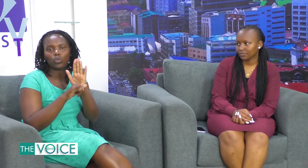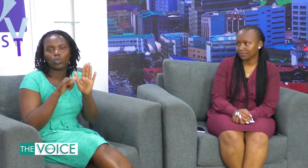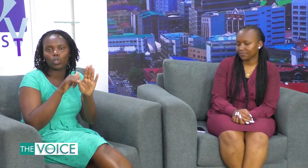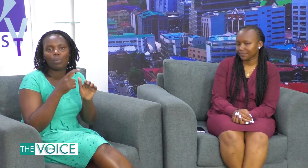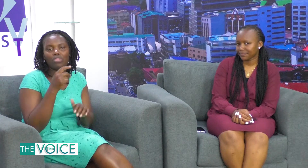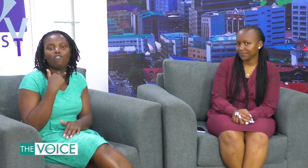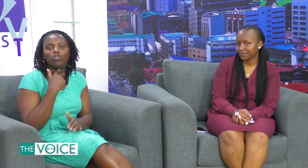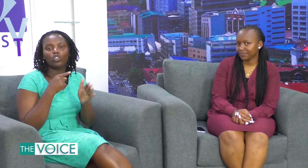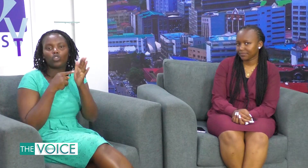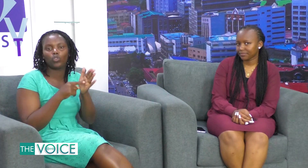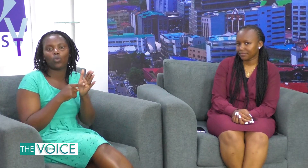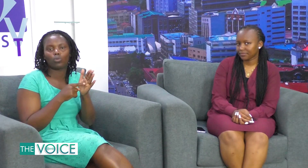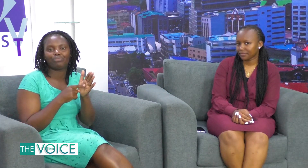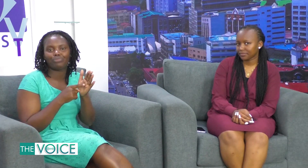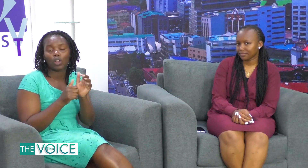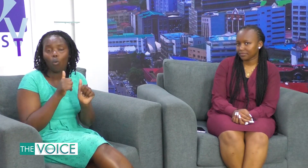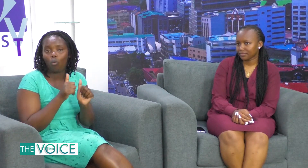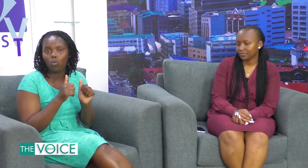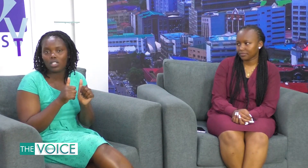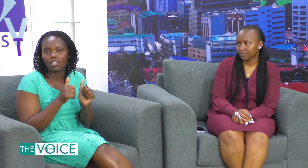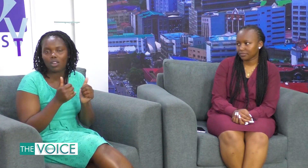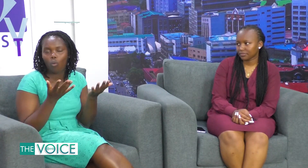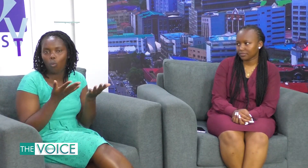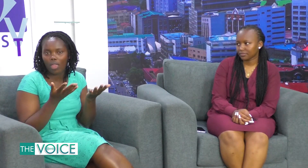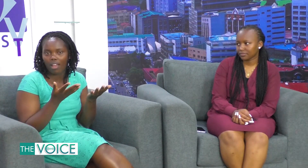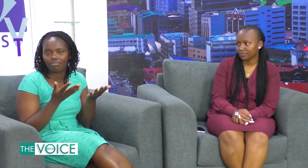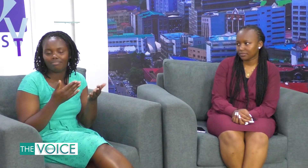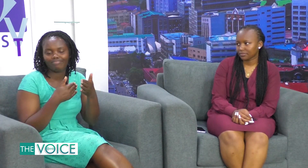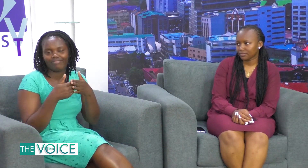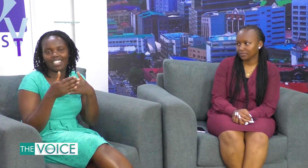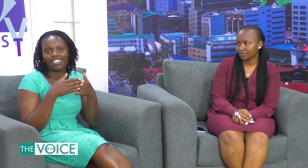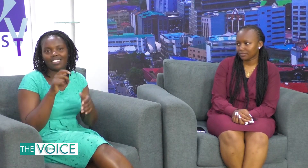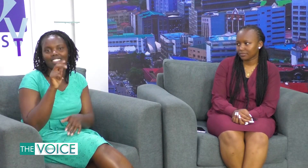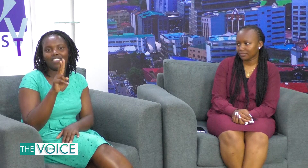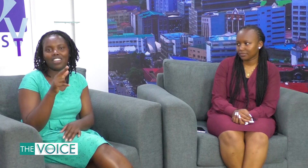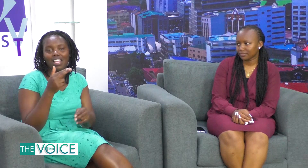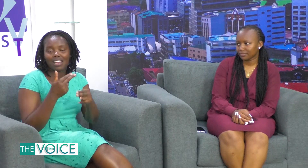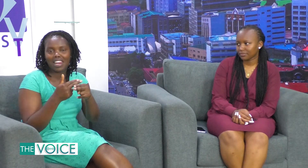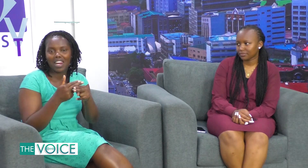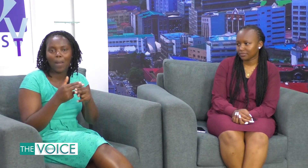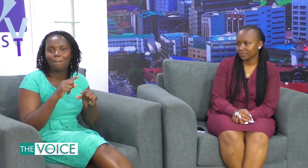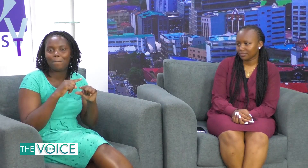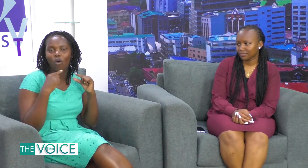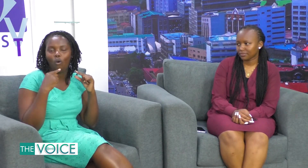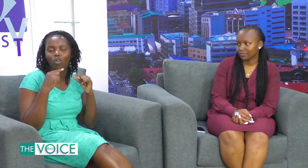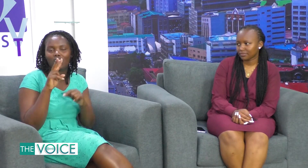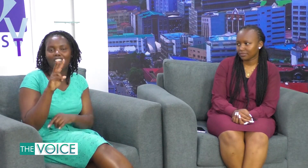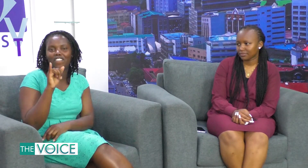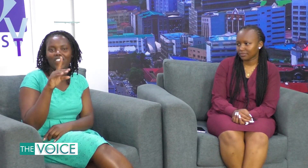we can also watch, if you don't get us live on our TV station, you can also watch us on YouTube, that is at Science TV. I have been